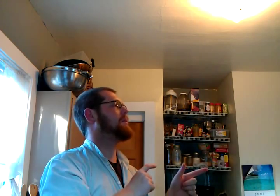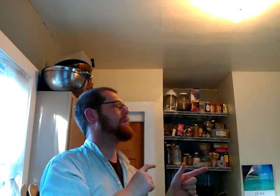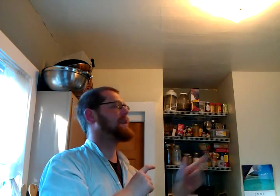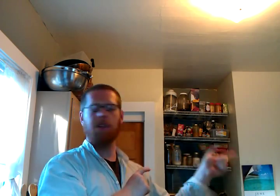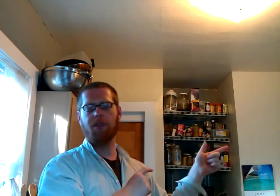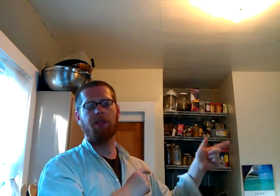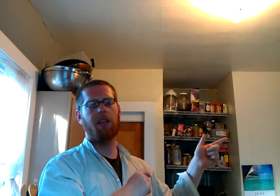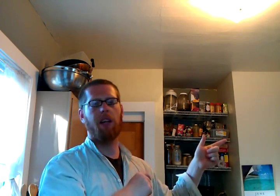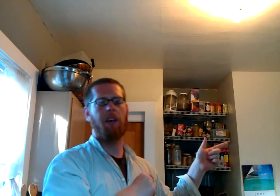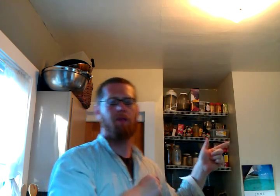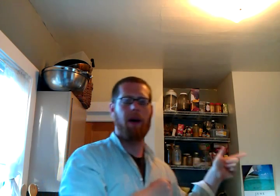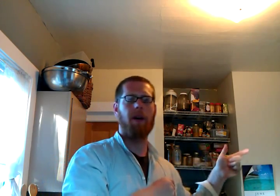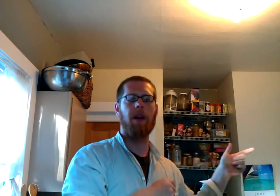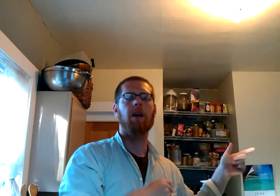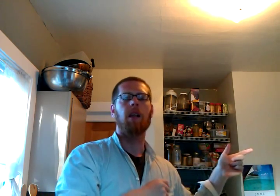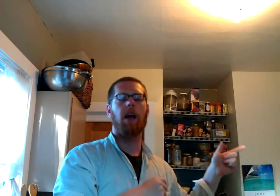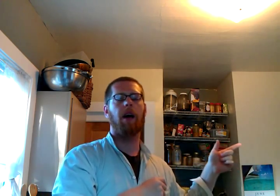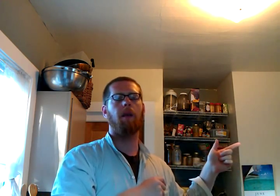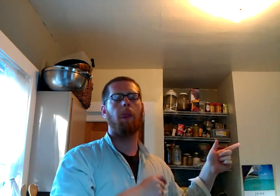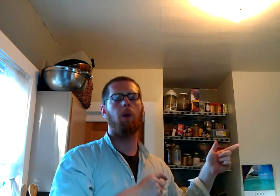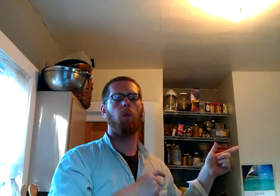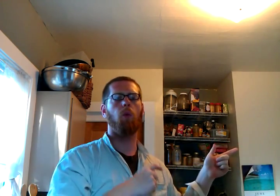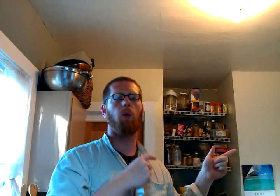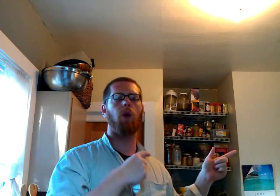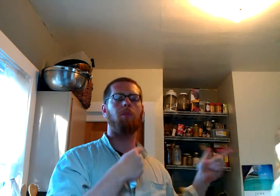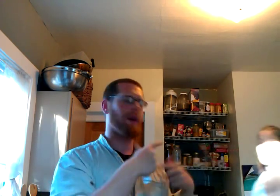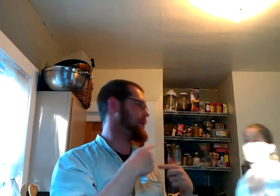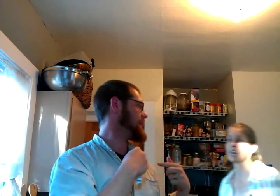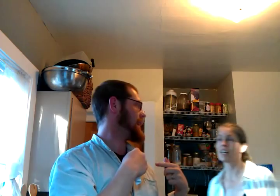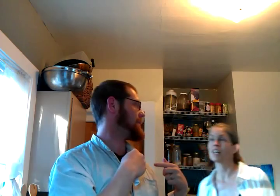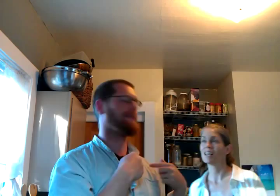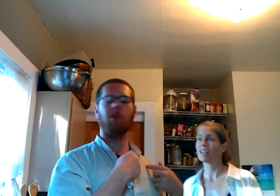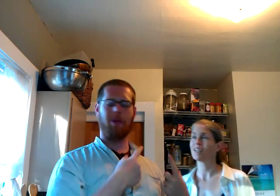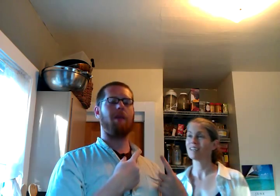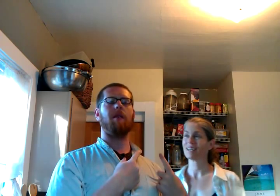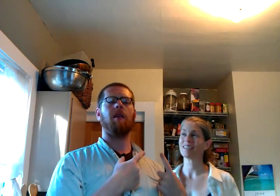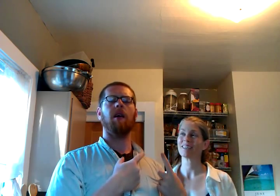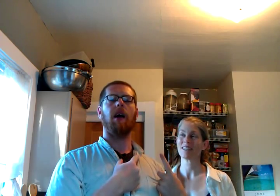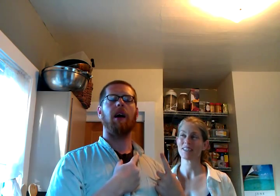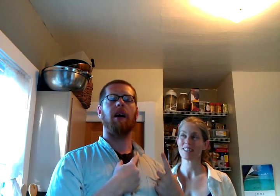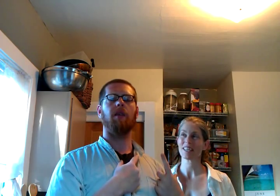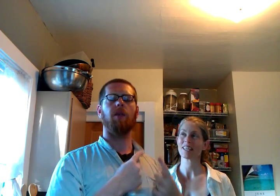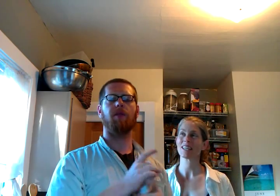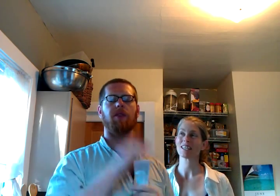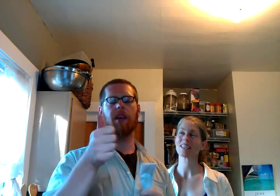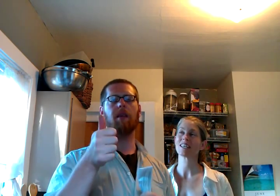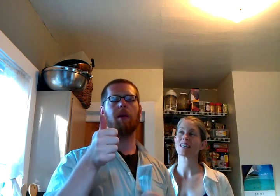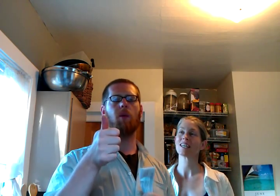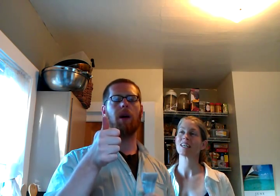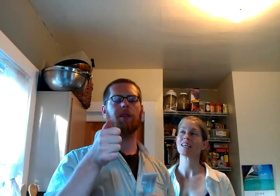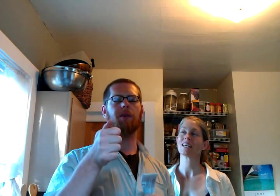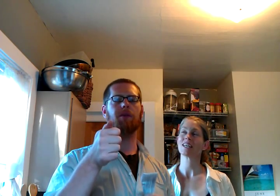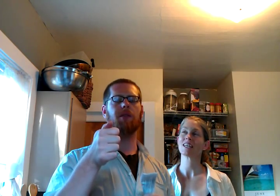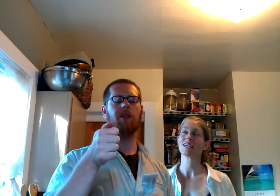This is Christina Keefe-Perry, and we're married, and we have a little baby. And the first thing about Wild Goose that's